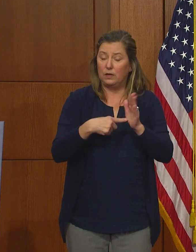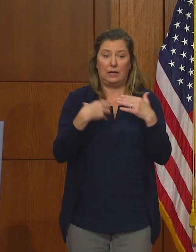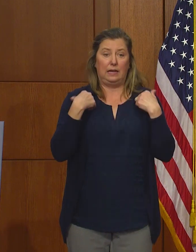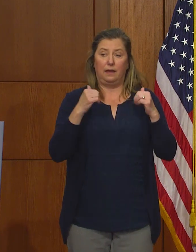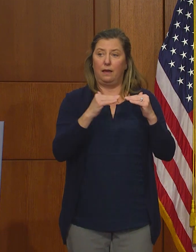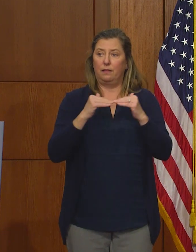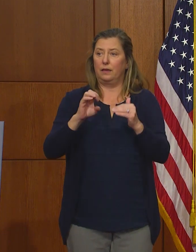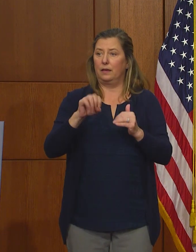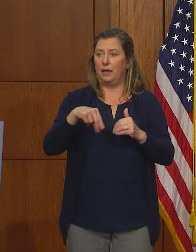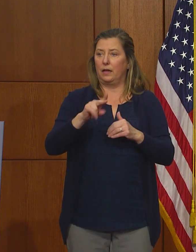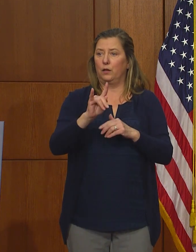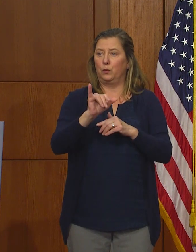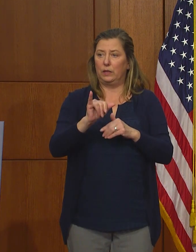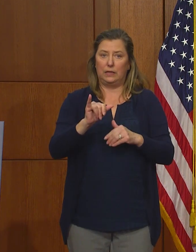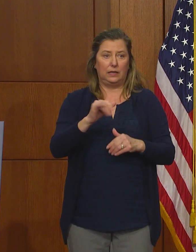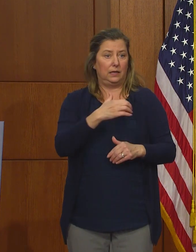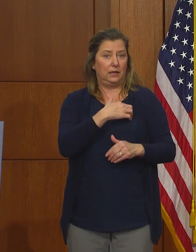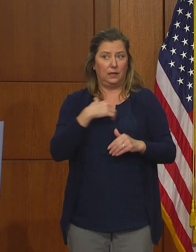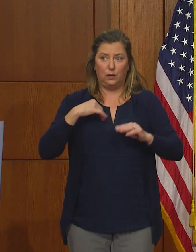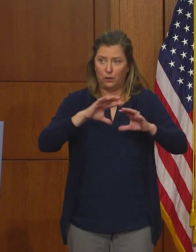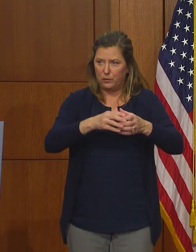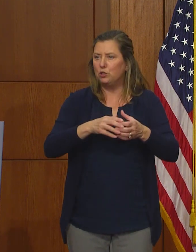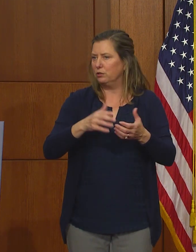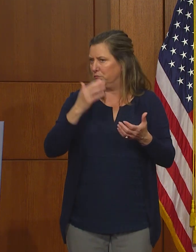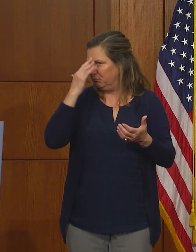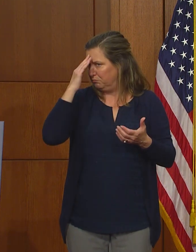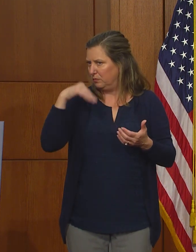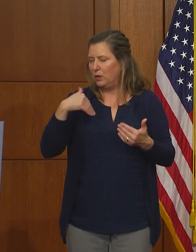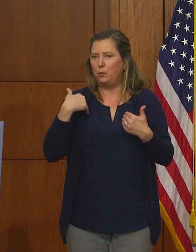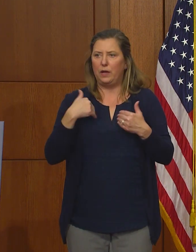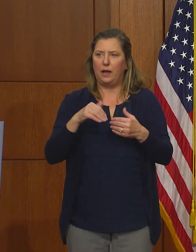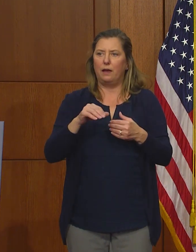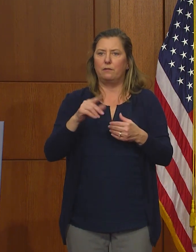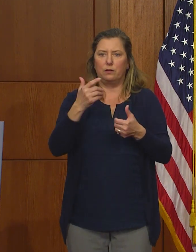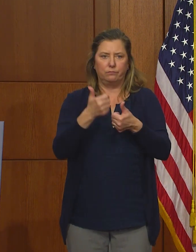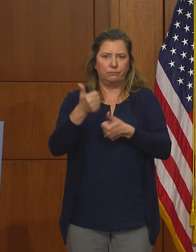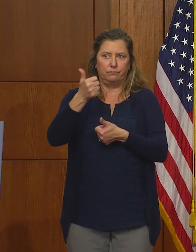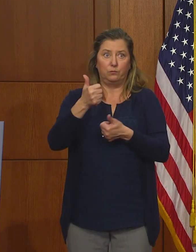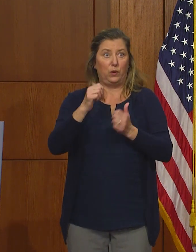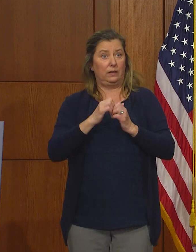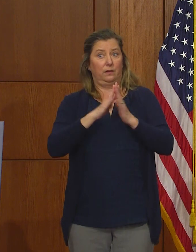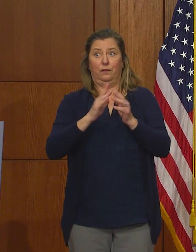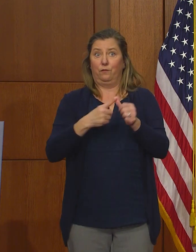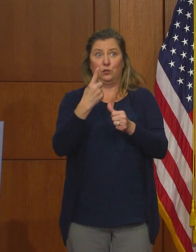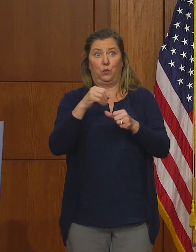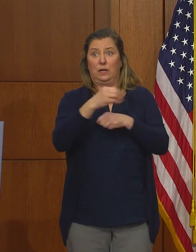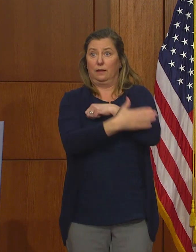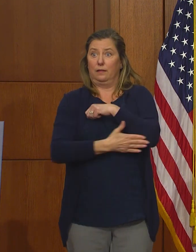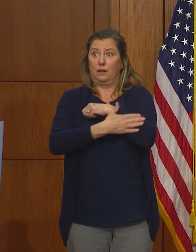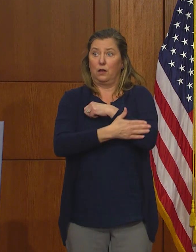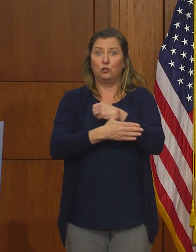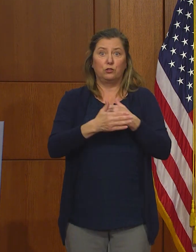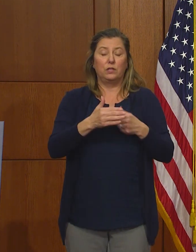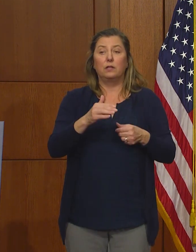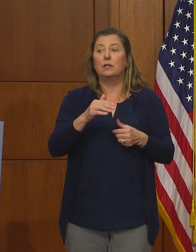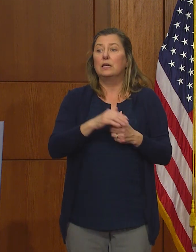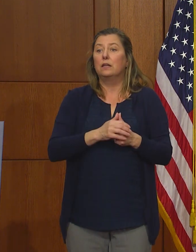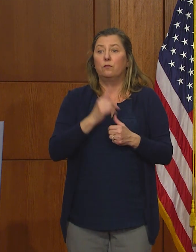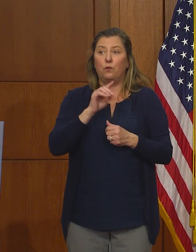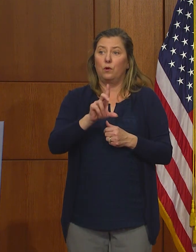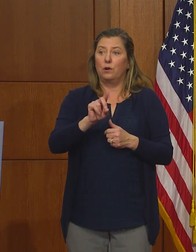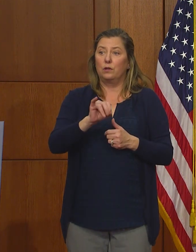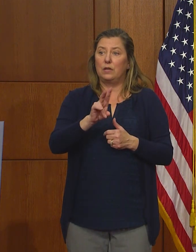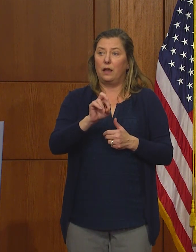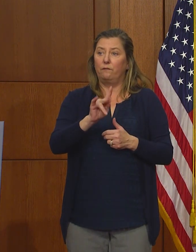Health Equity Commission. As you know, we have an officer, first one in the country, of diversity